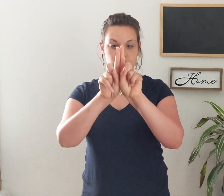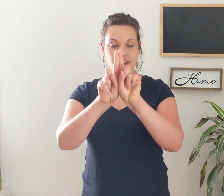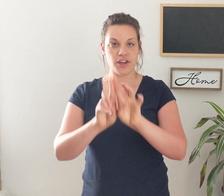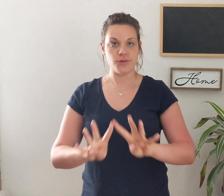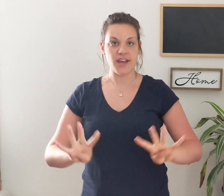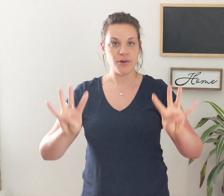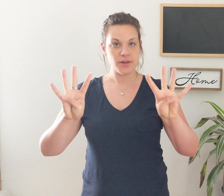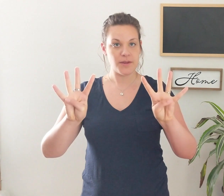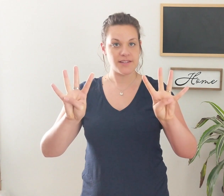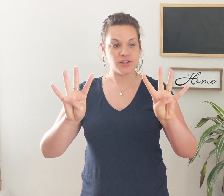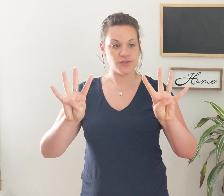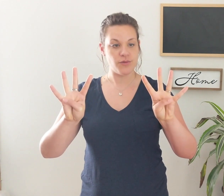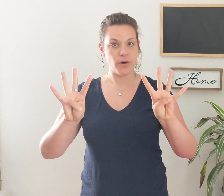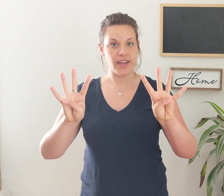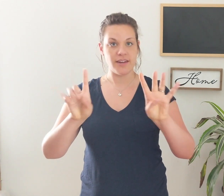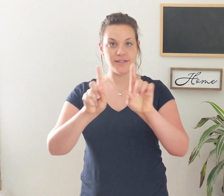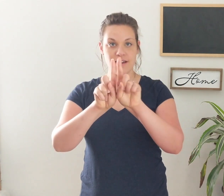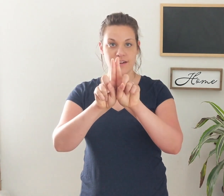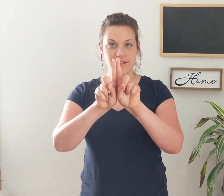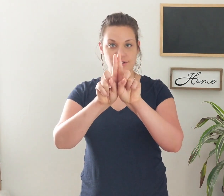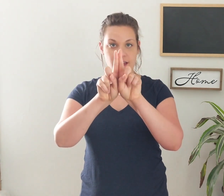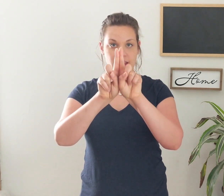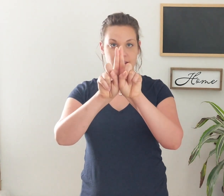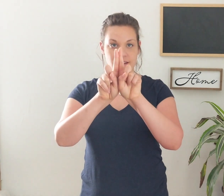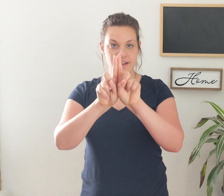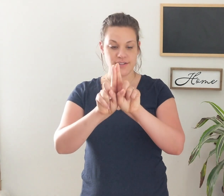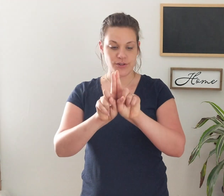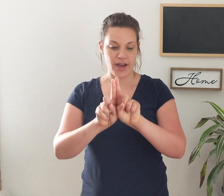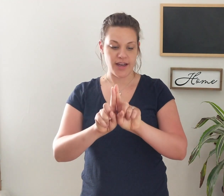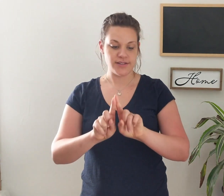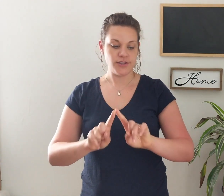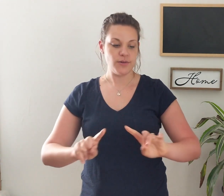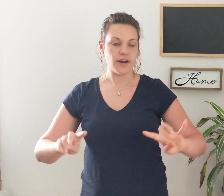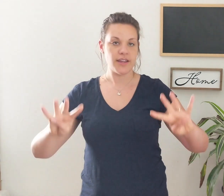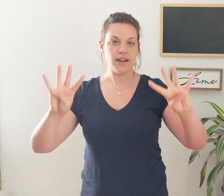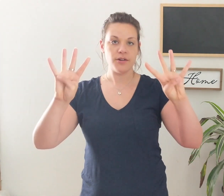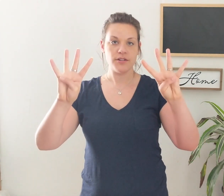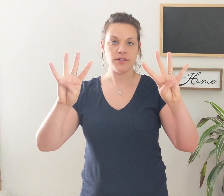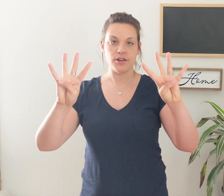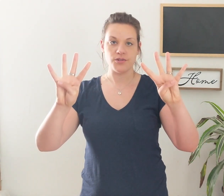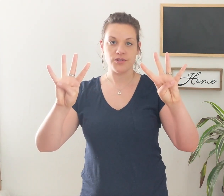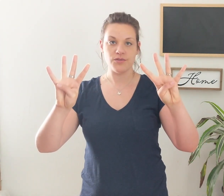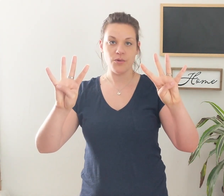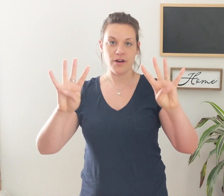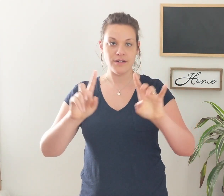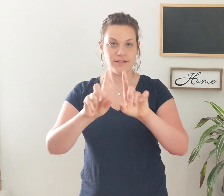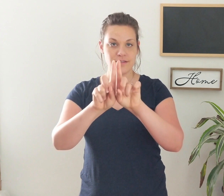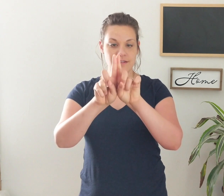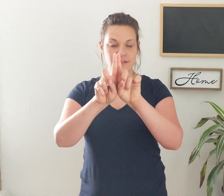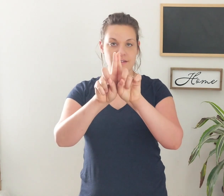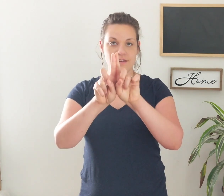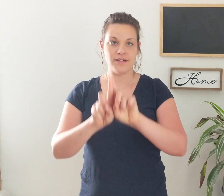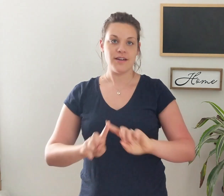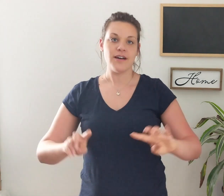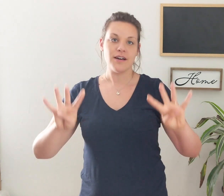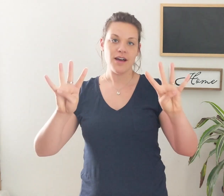and it goes out because there's 4 candles on each side. So as you arc it out, go to the 4.